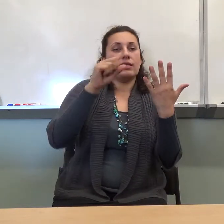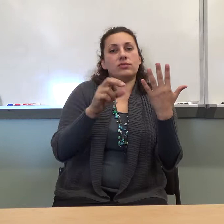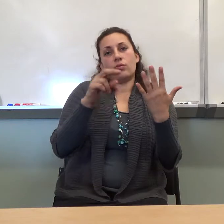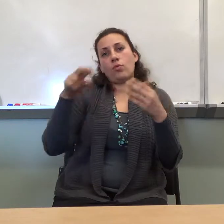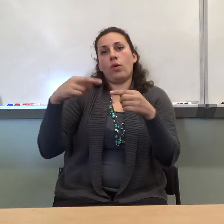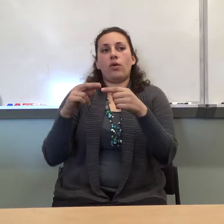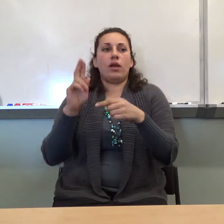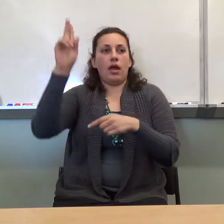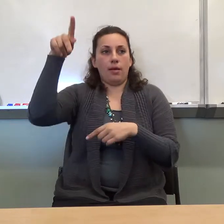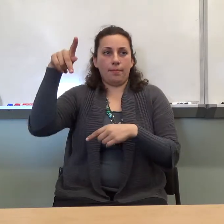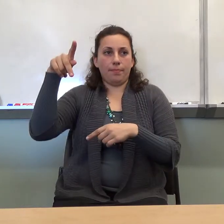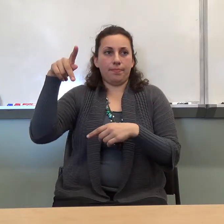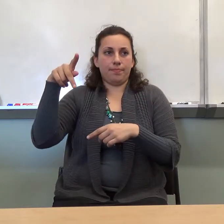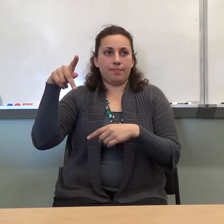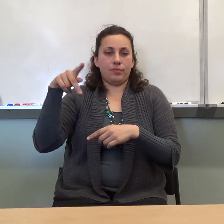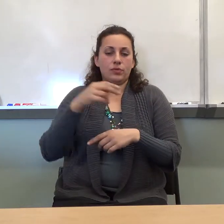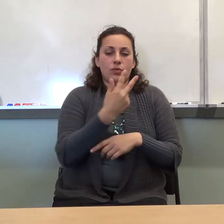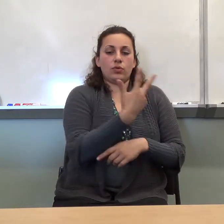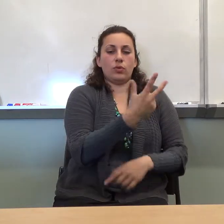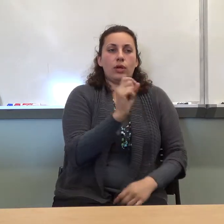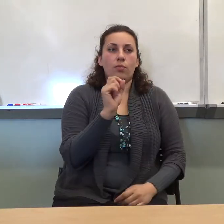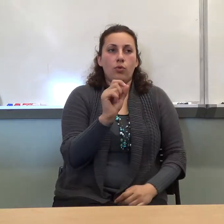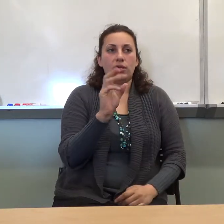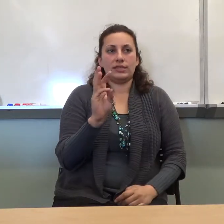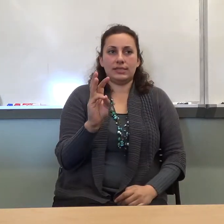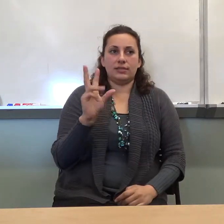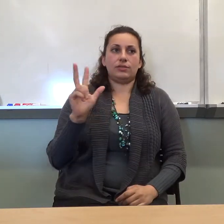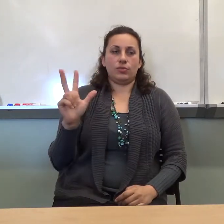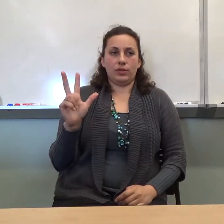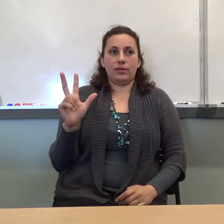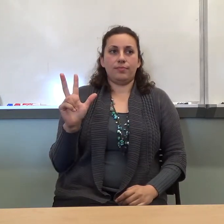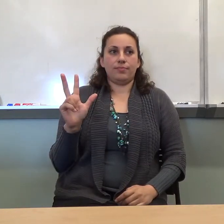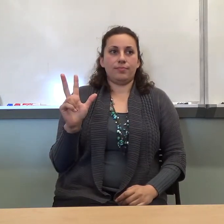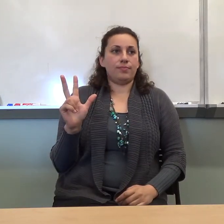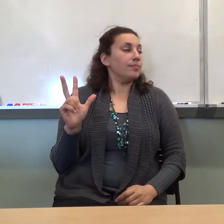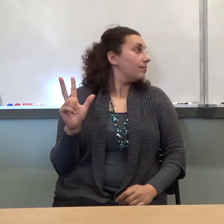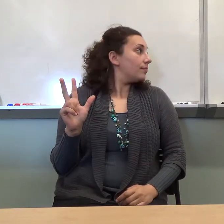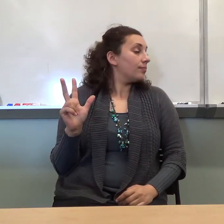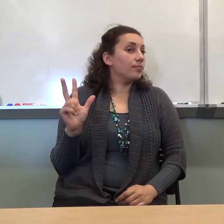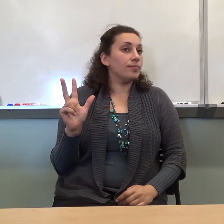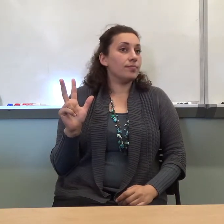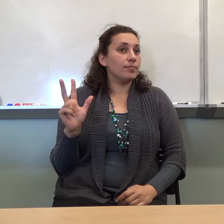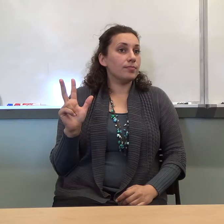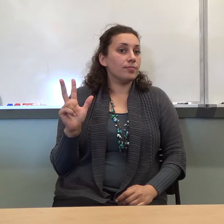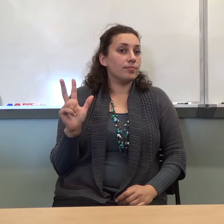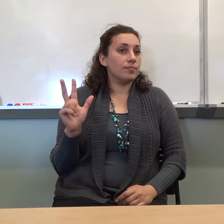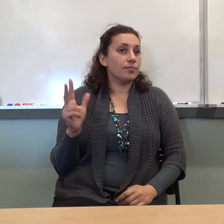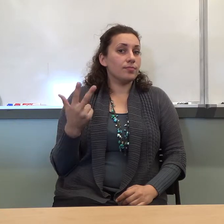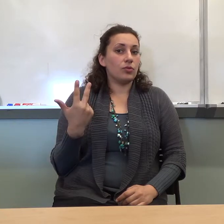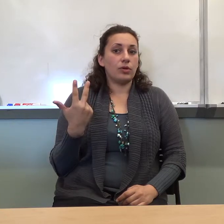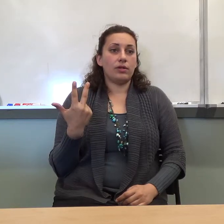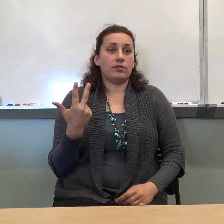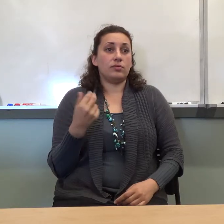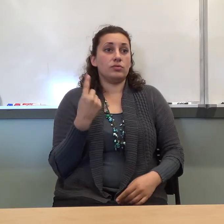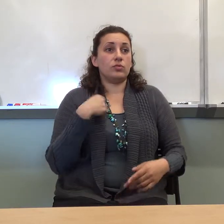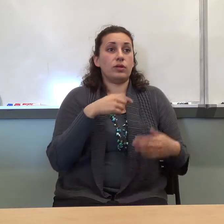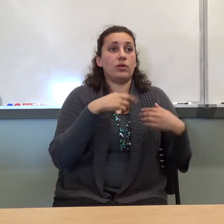1, 3.63. Okay? And we're rounding it to the 1,000th position. That would be this one